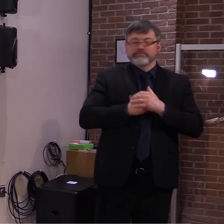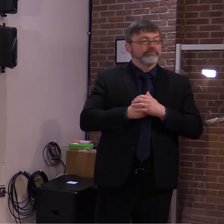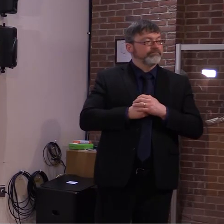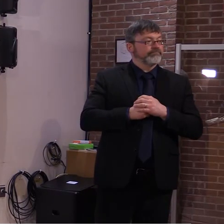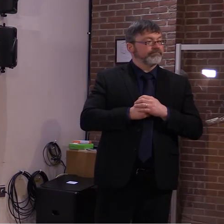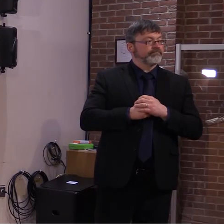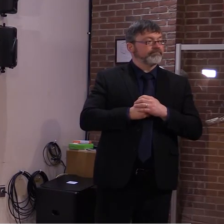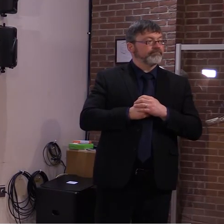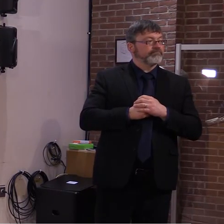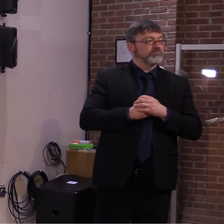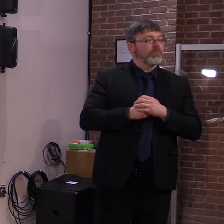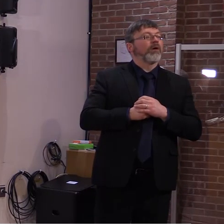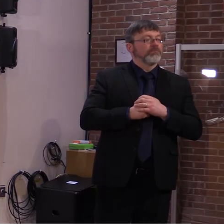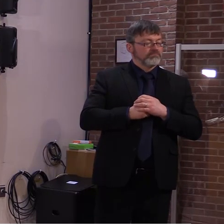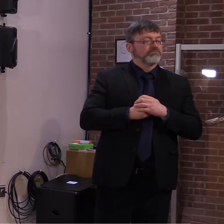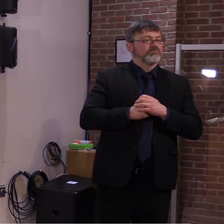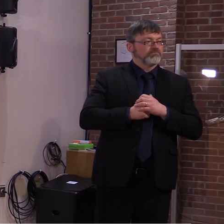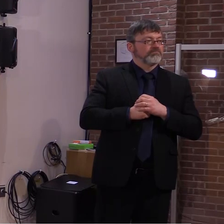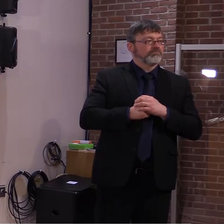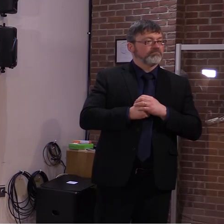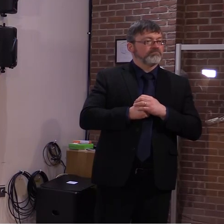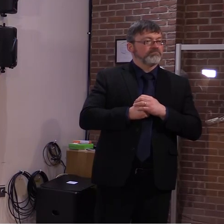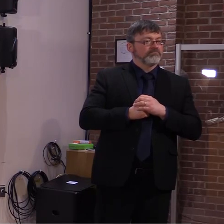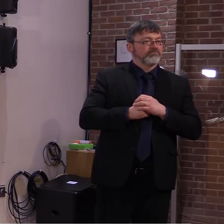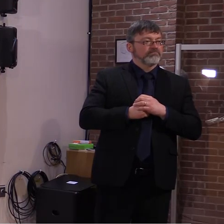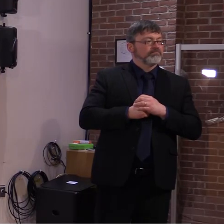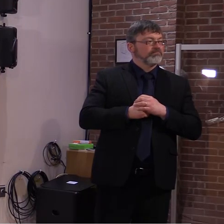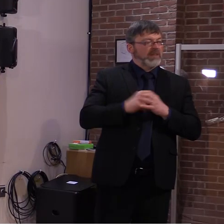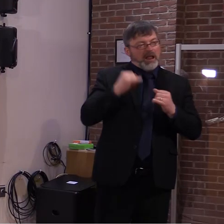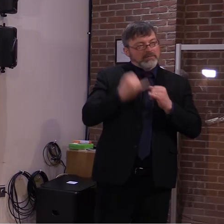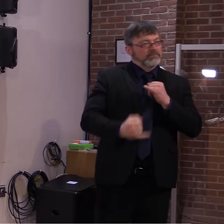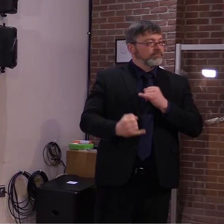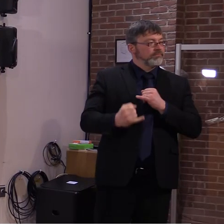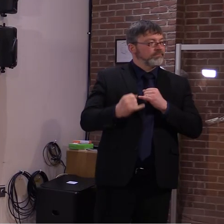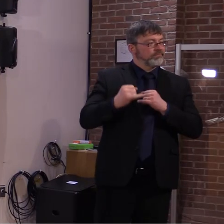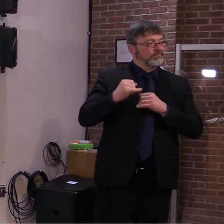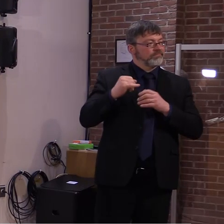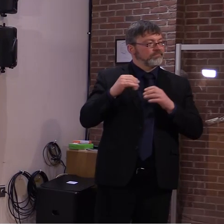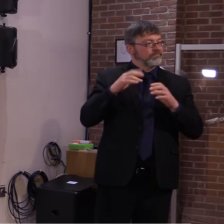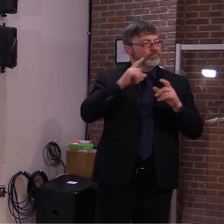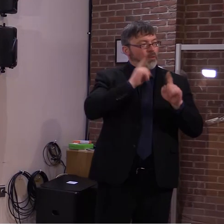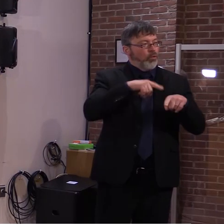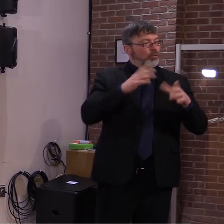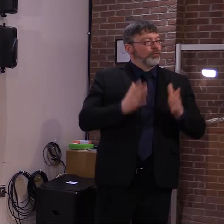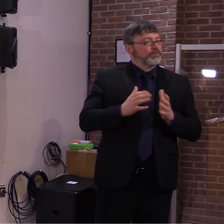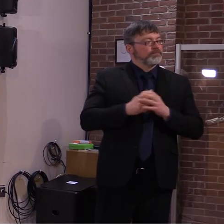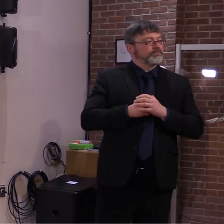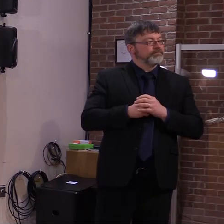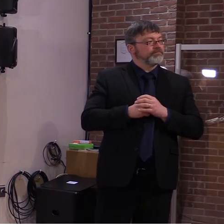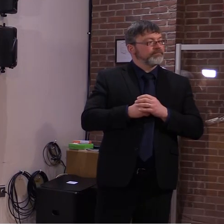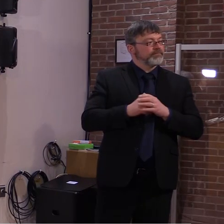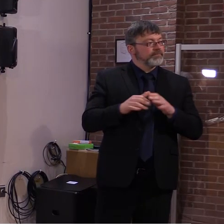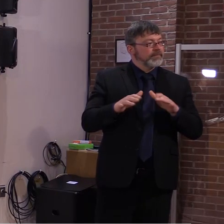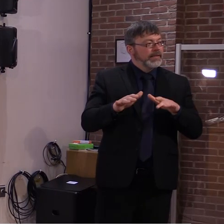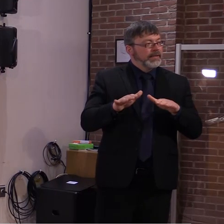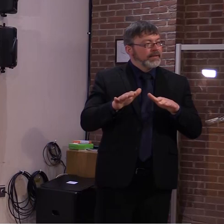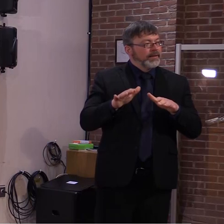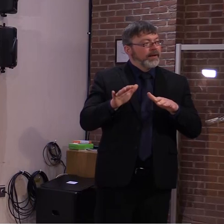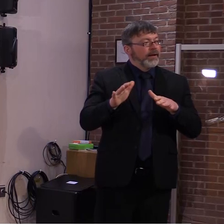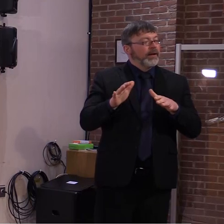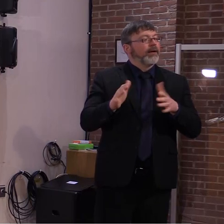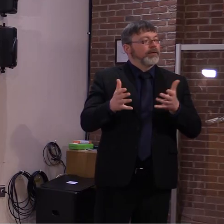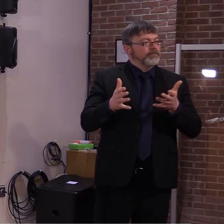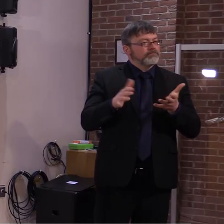Guy Page, Chronicle of the Vermont State House. Governor, H-172 would ban trapping except by licensed nuisance